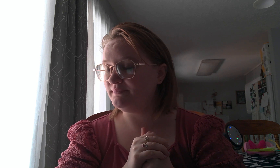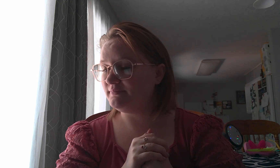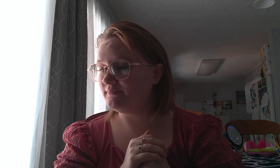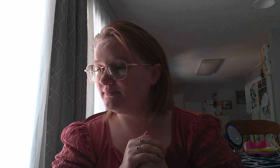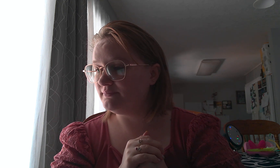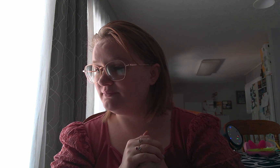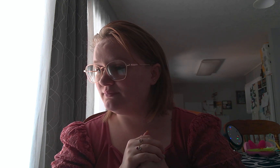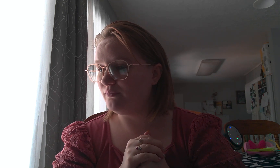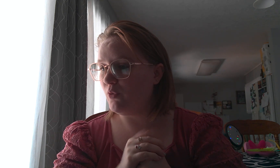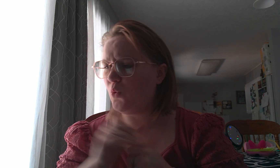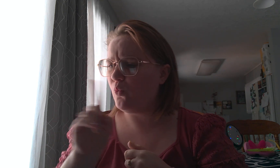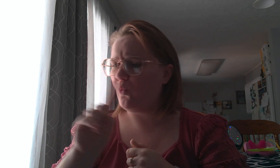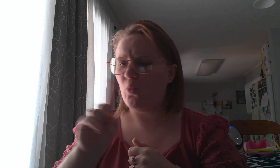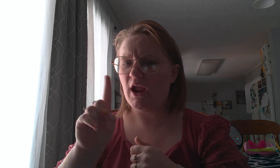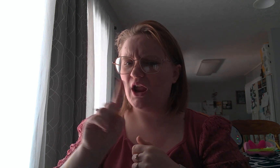Second question,